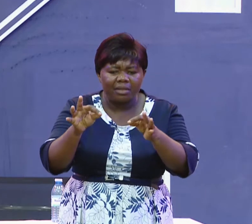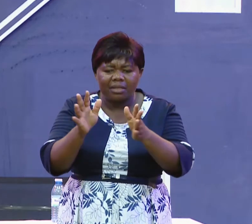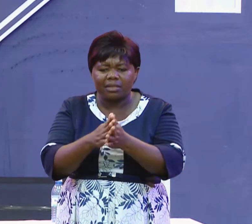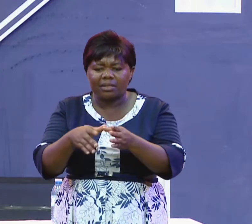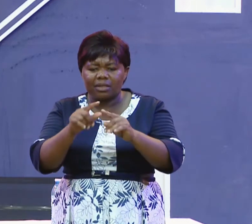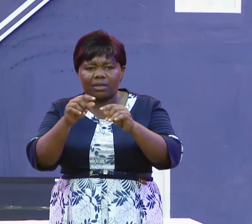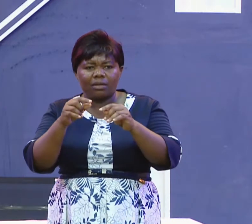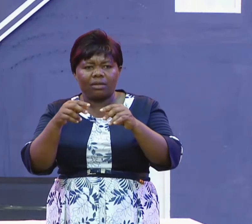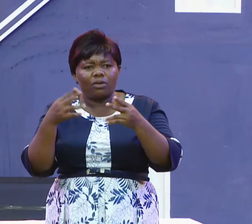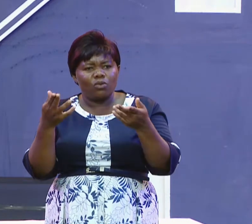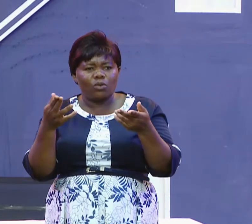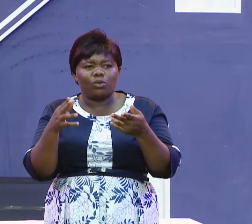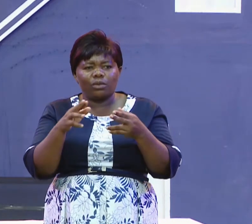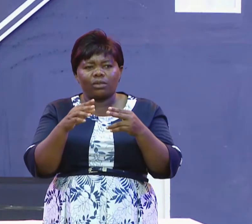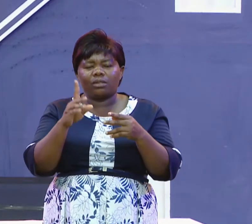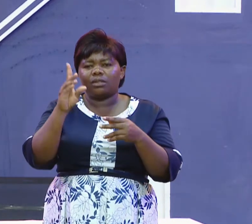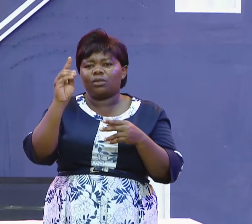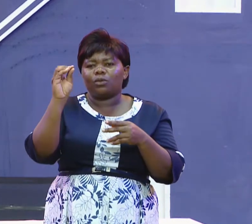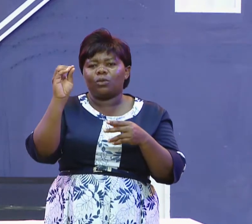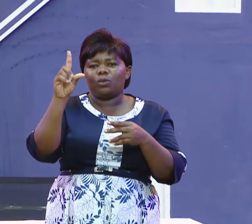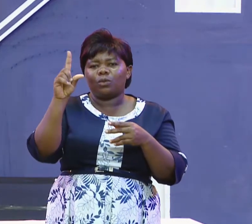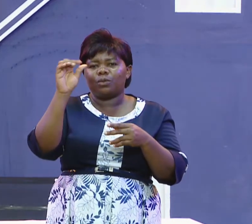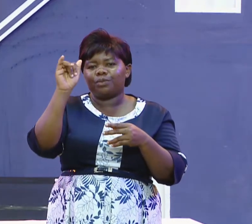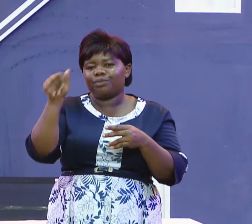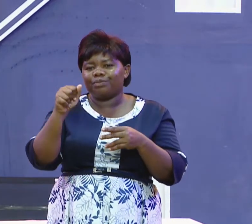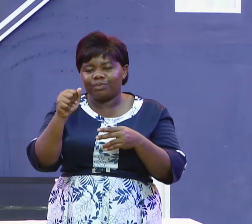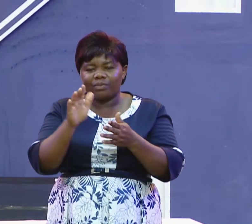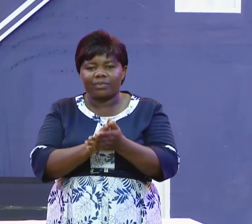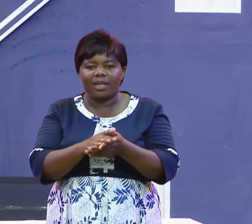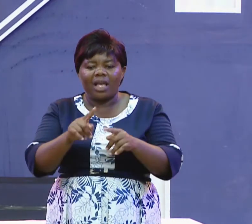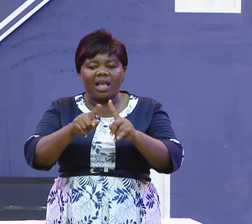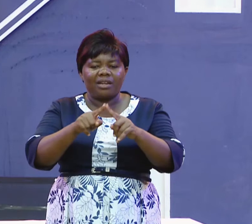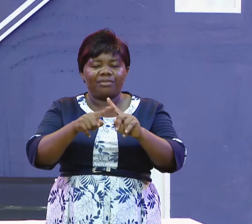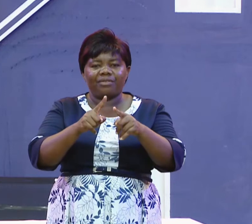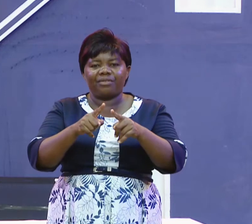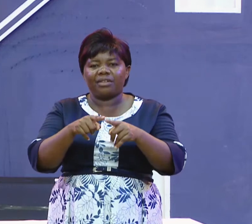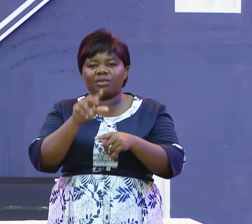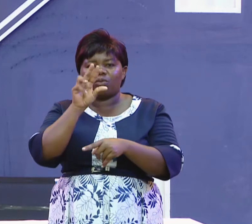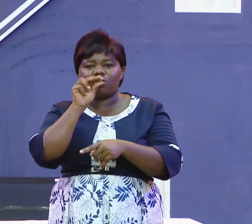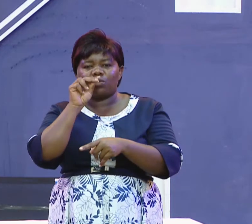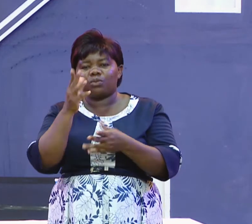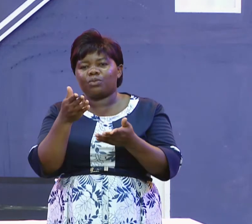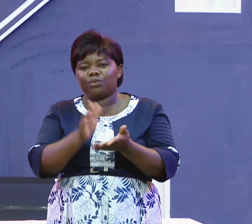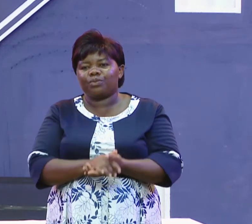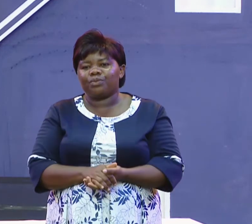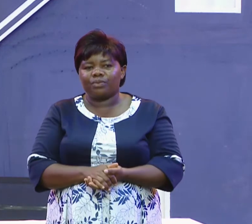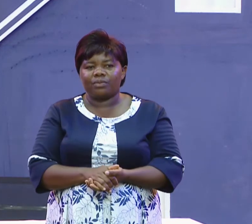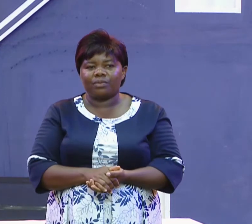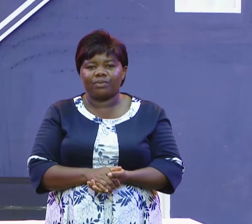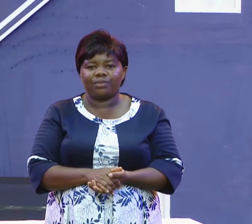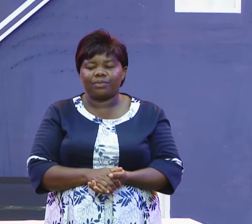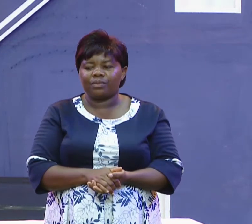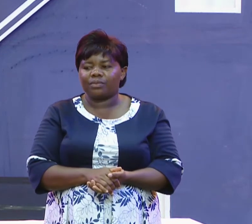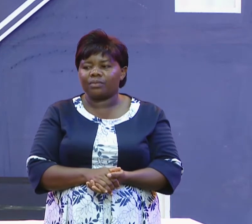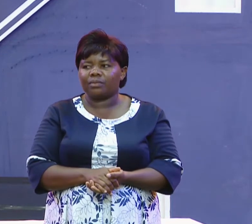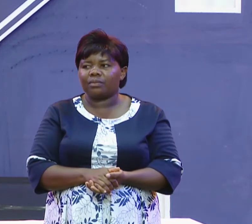zidole abana bafe zigula ne bazanyisa. The Chinese are trained how to make cars, how to make dolls, and they bring them